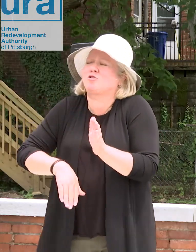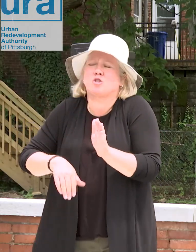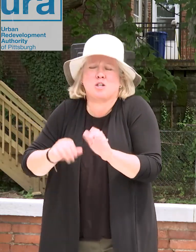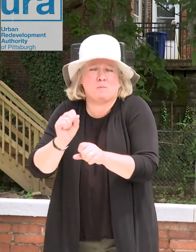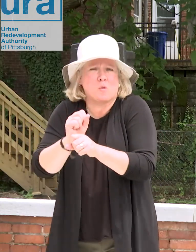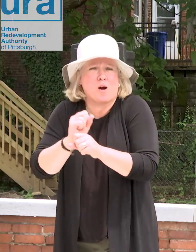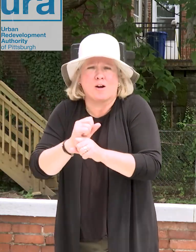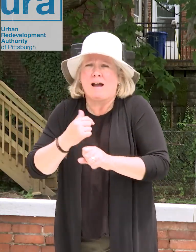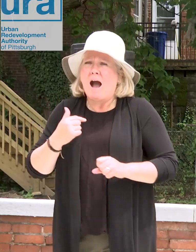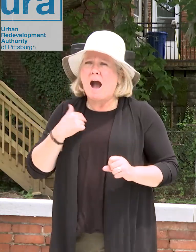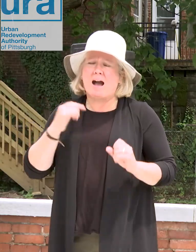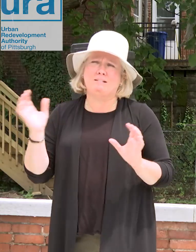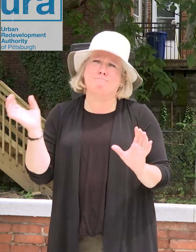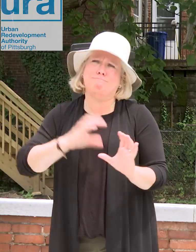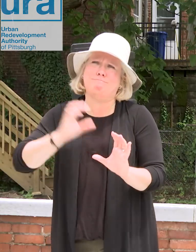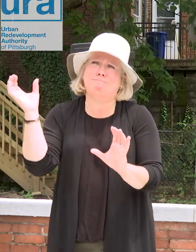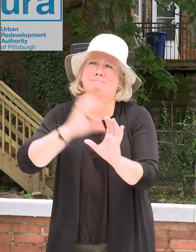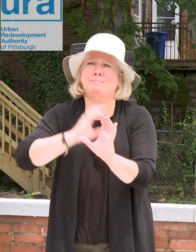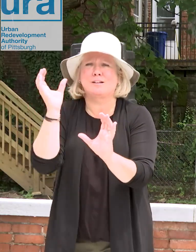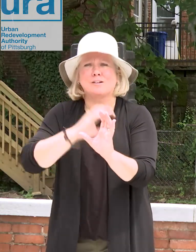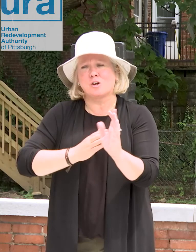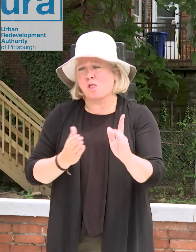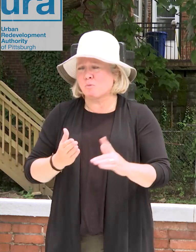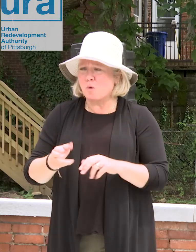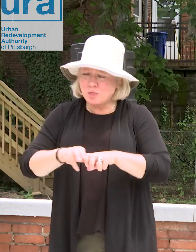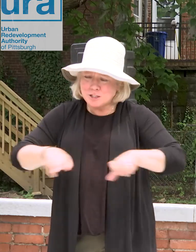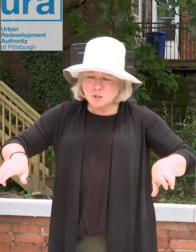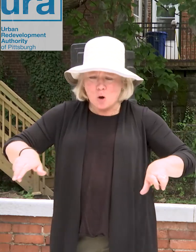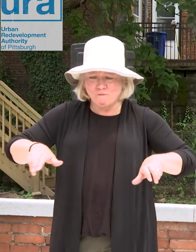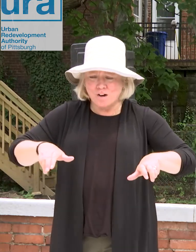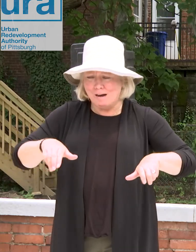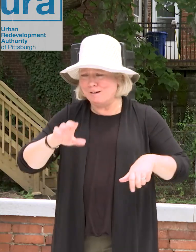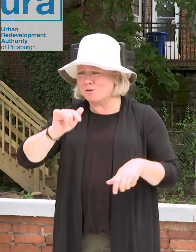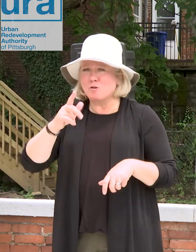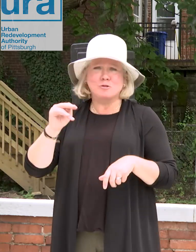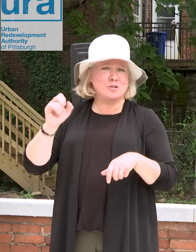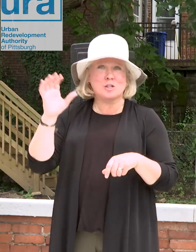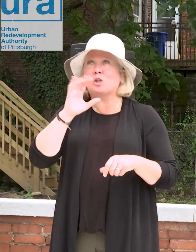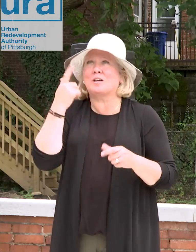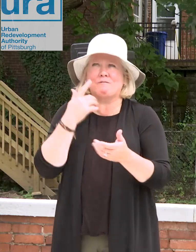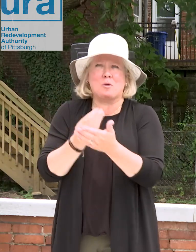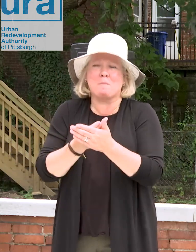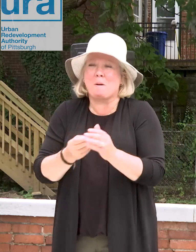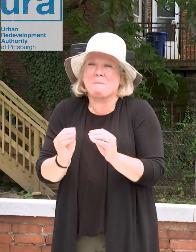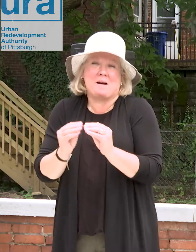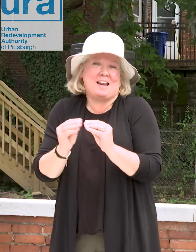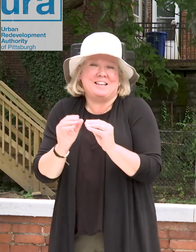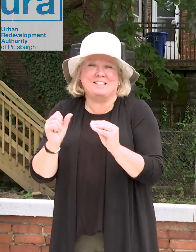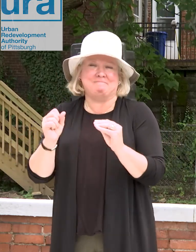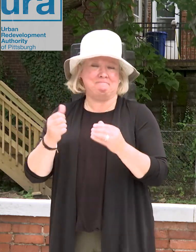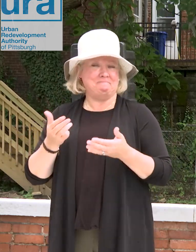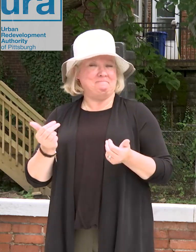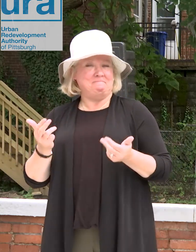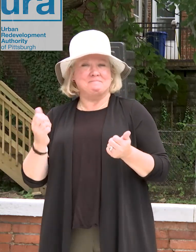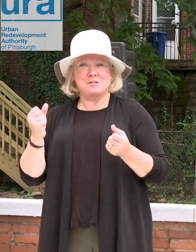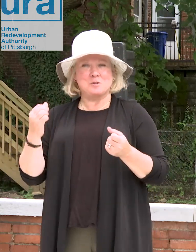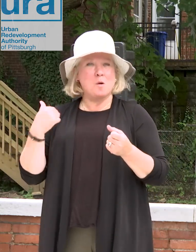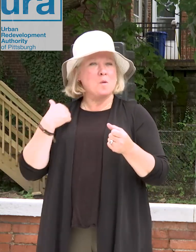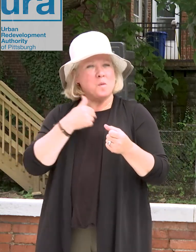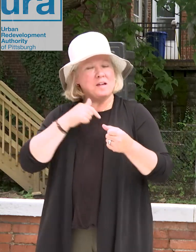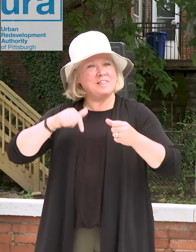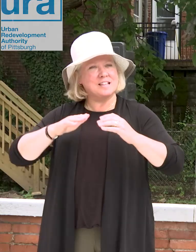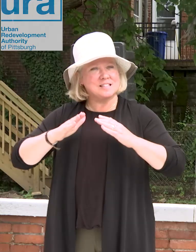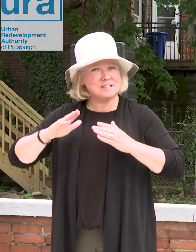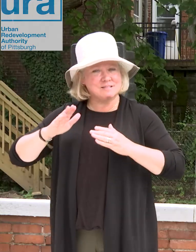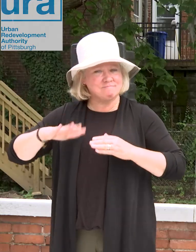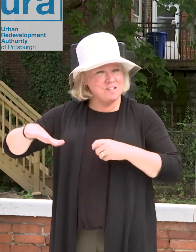times to make this work possible. And I think if this is something that we really care about as a region, we'll come together and we'll make those critical investments. And so I